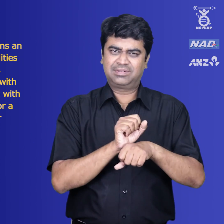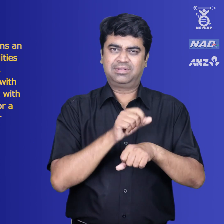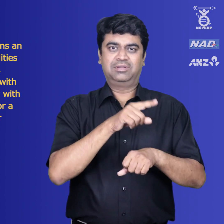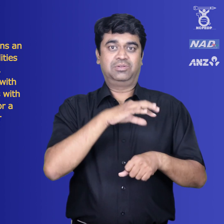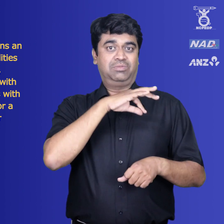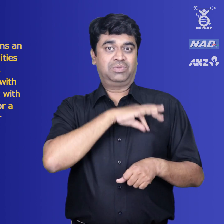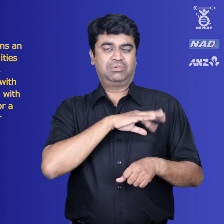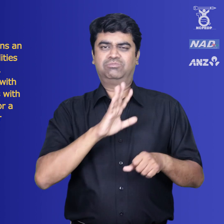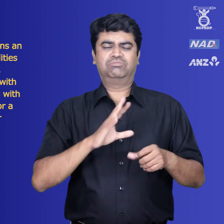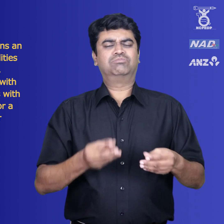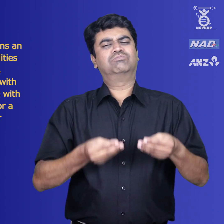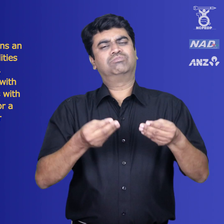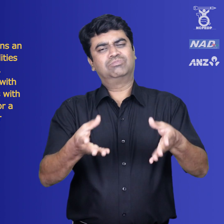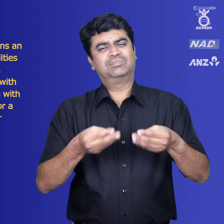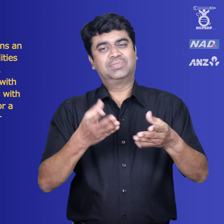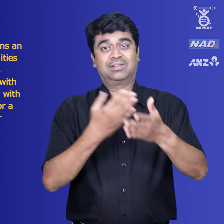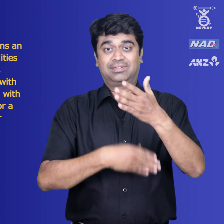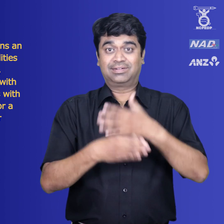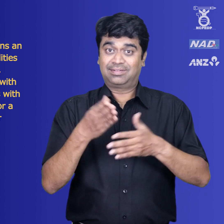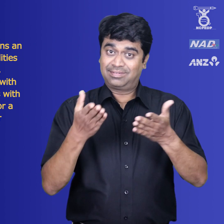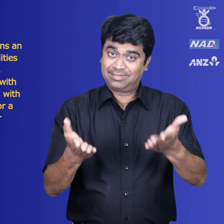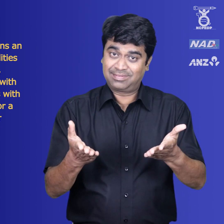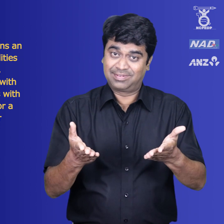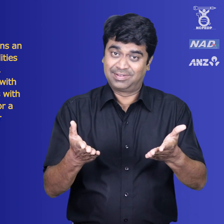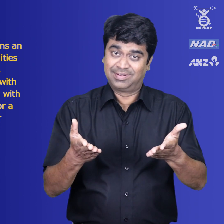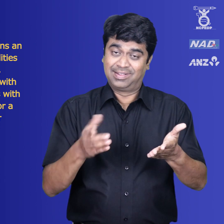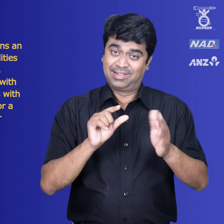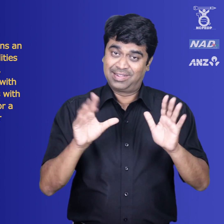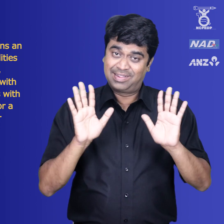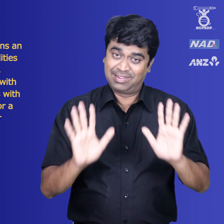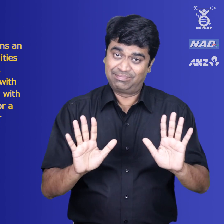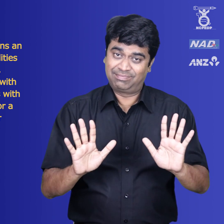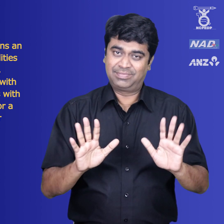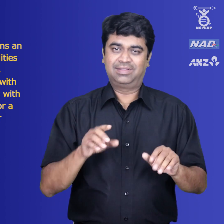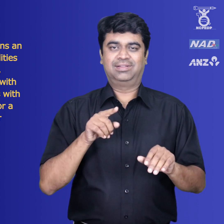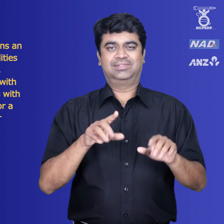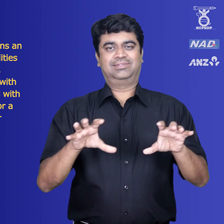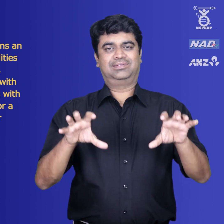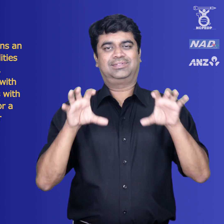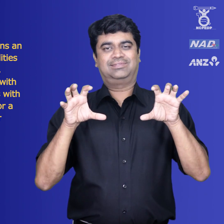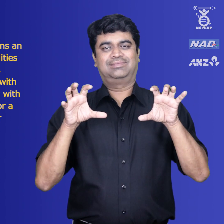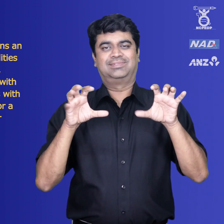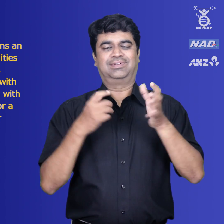duly registered under an Act of Parliament or a state legislature.